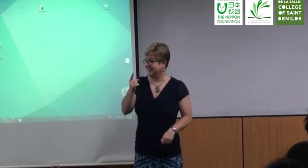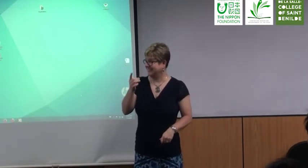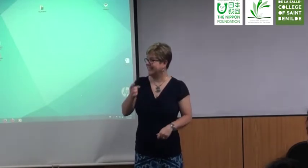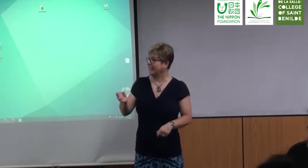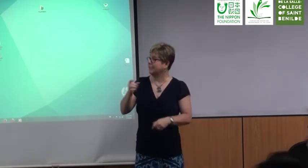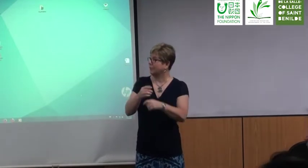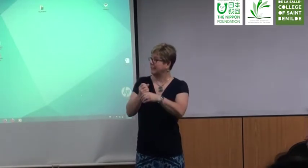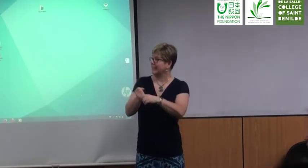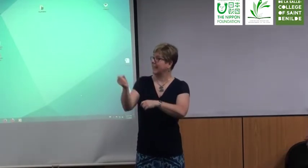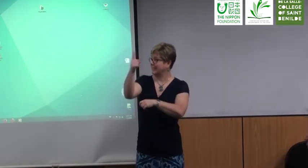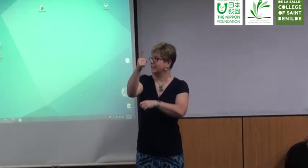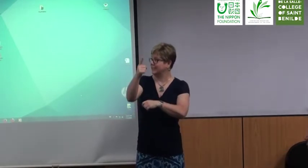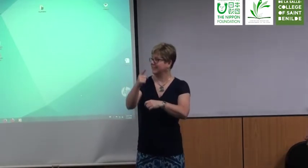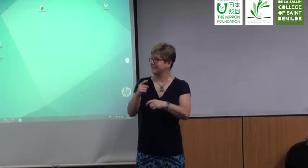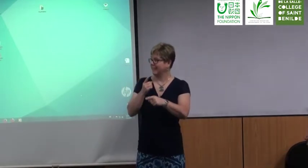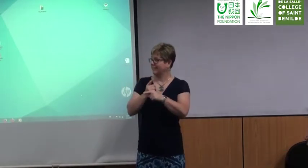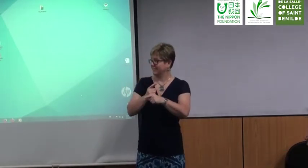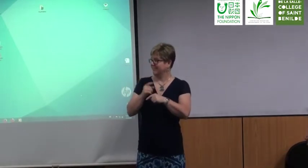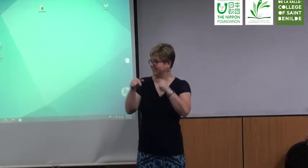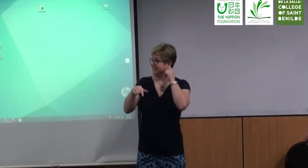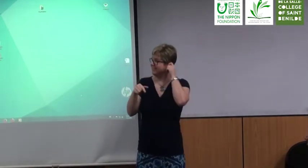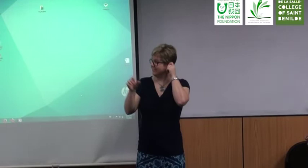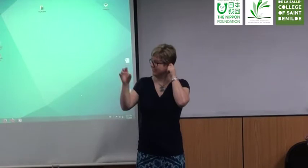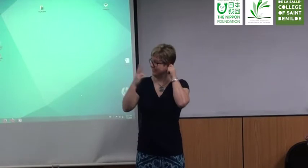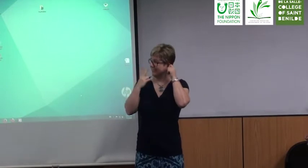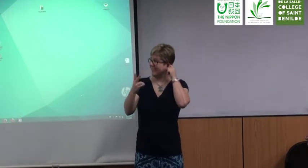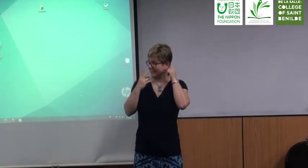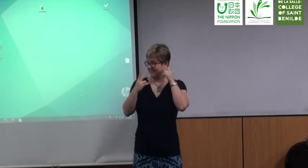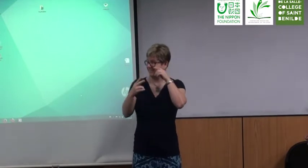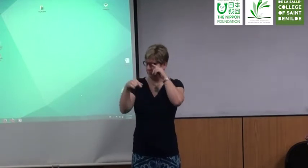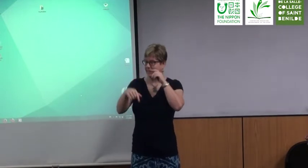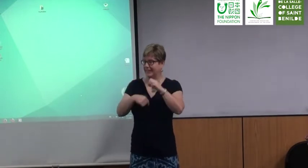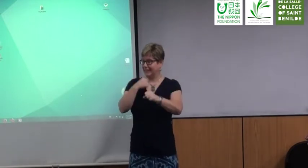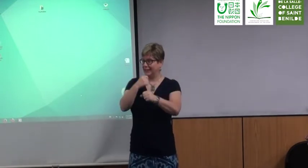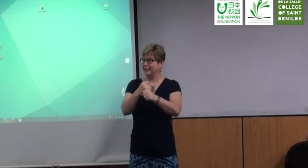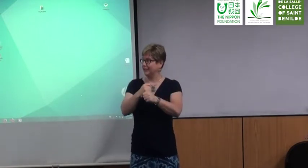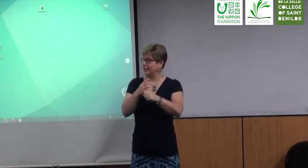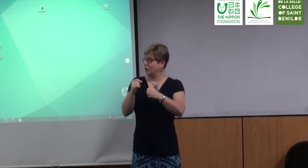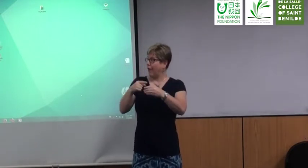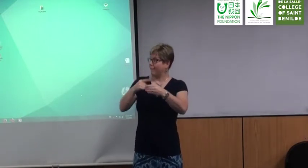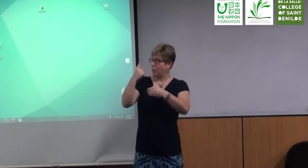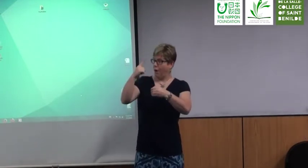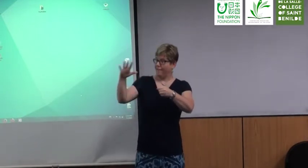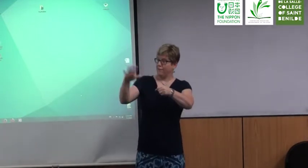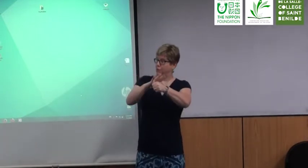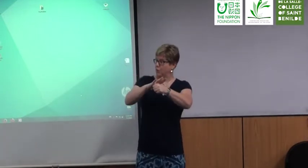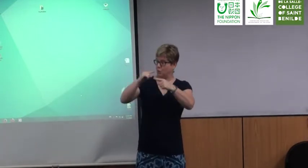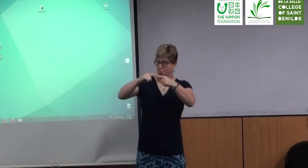requirements. And next year, I was in this school to be able to